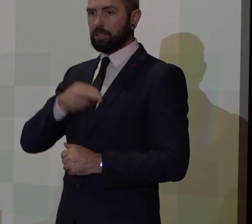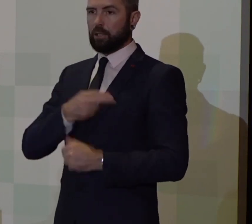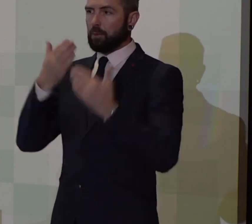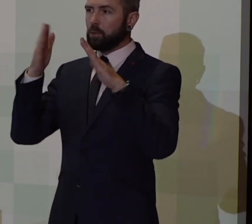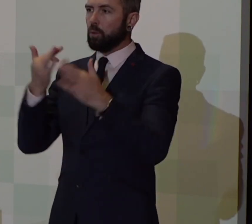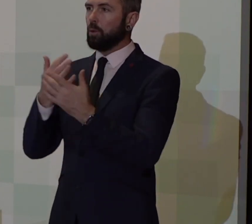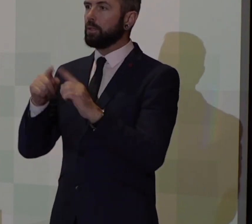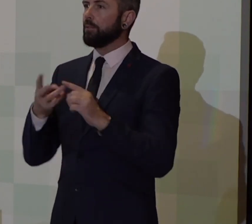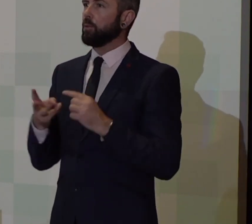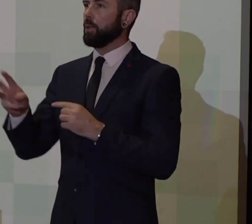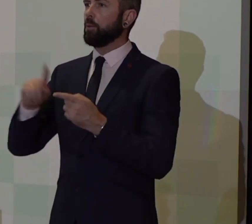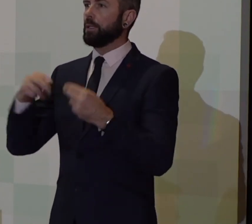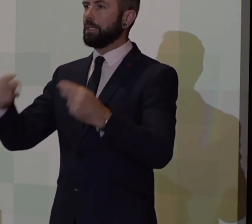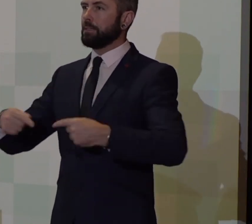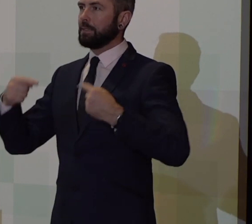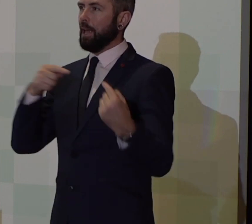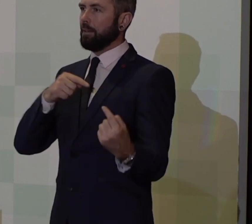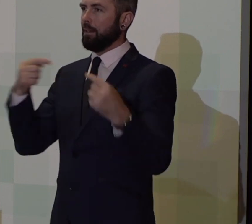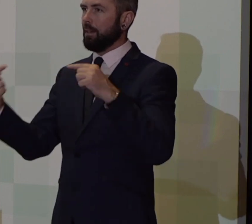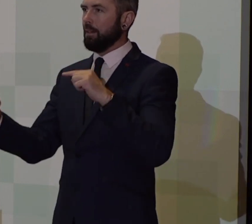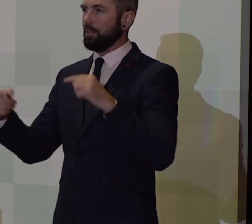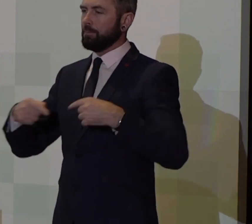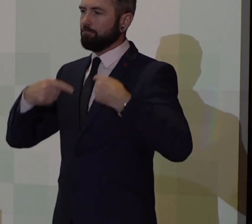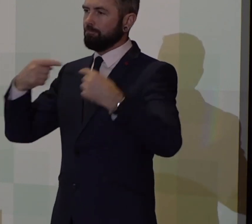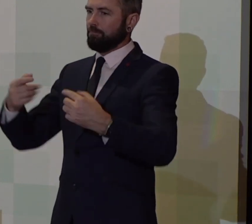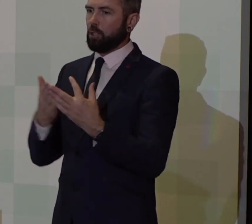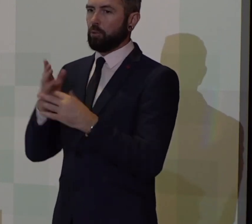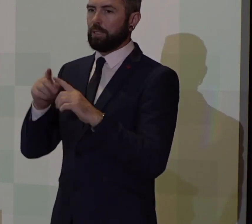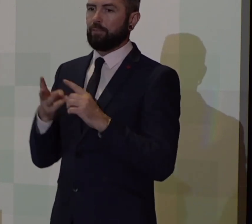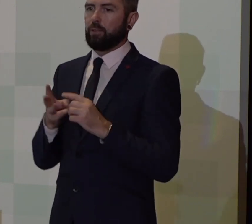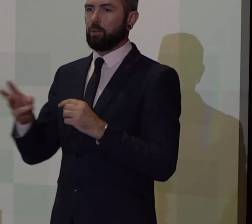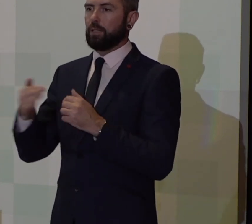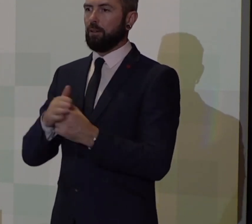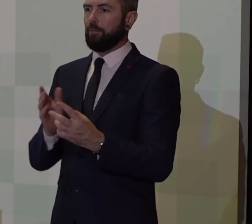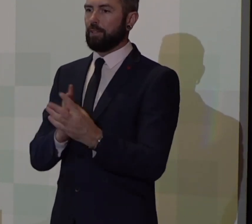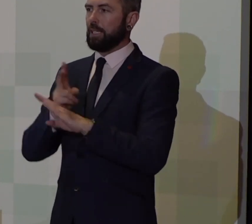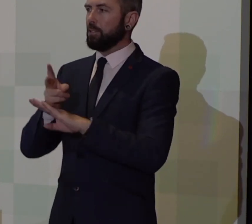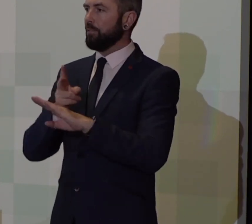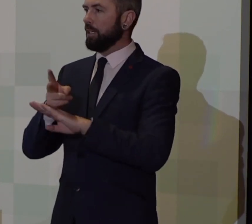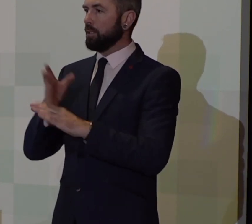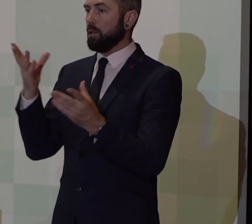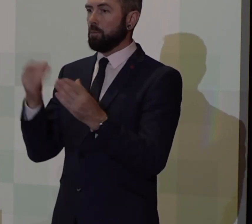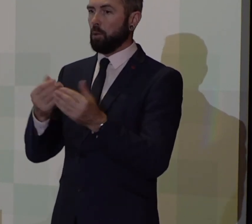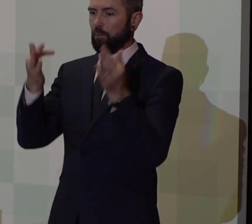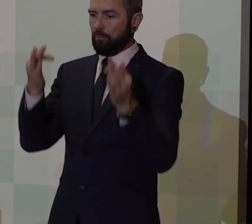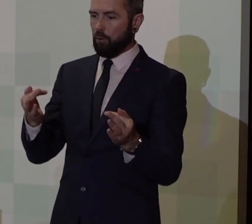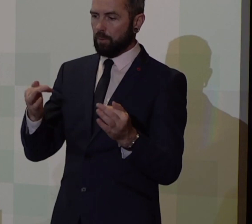ways and need to be tackled then through multiple forms of intervention, both formal and